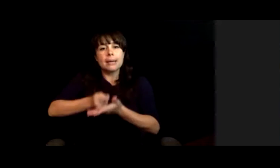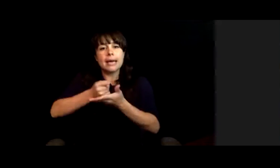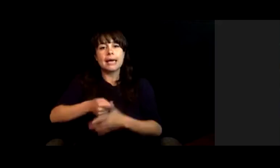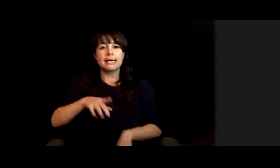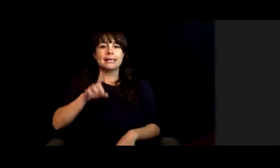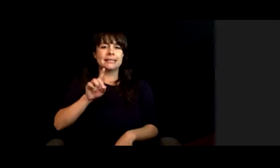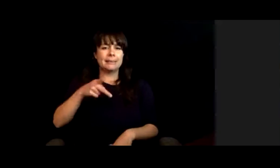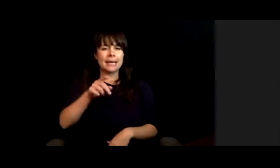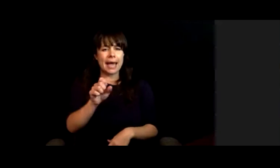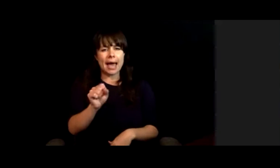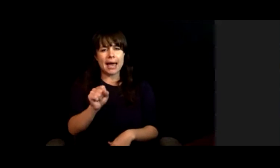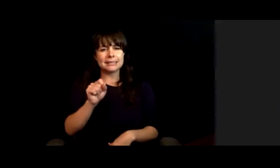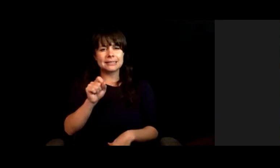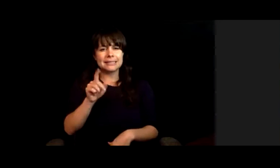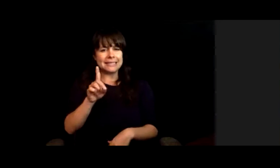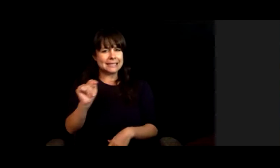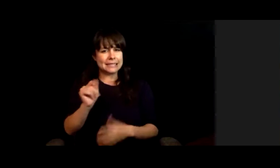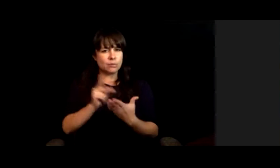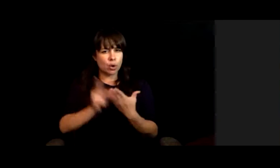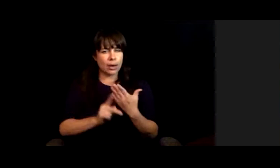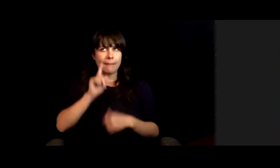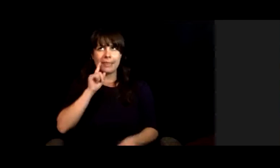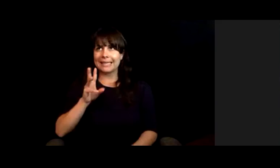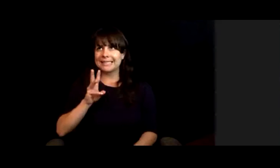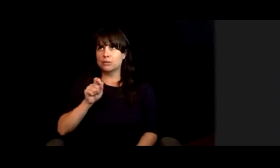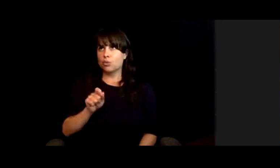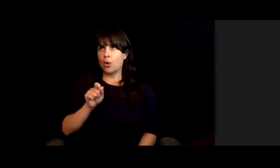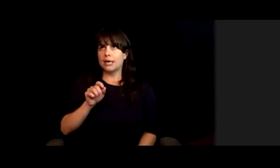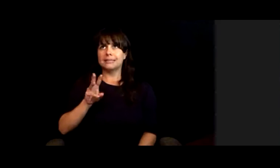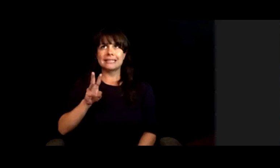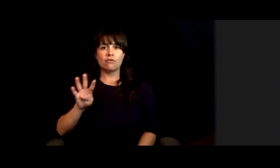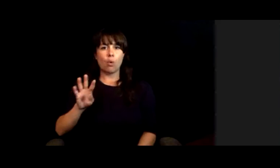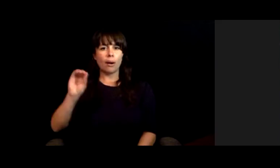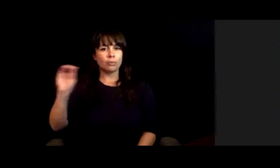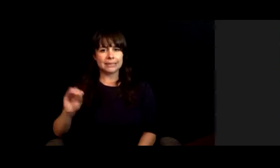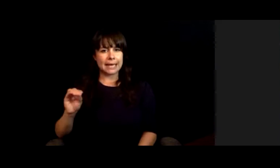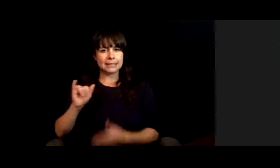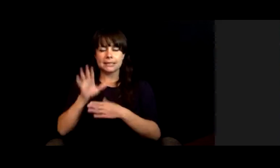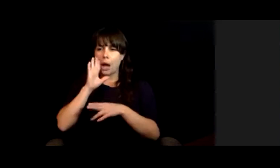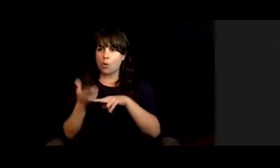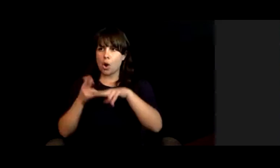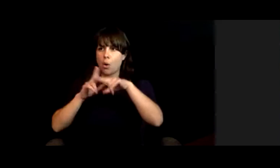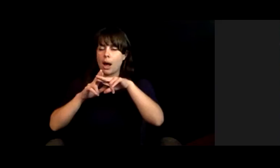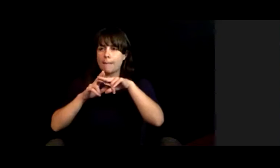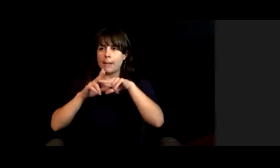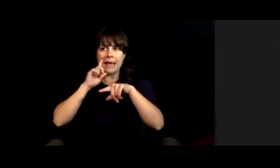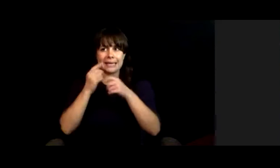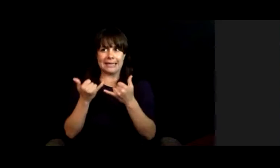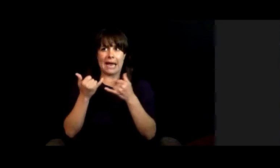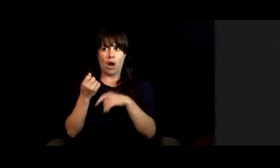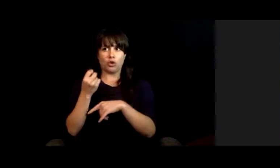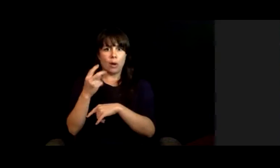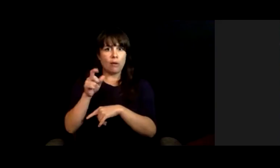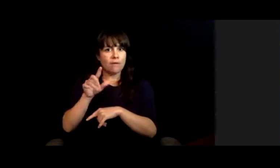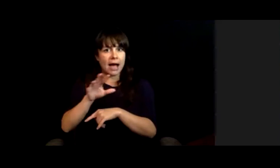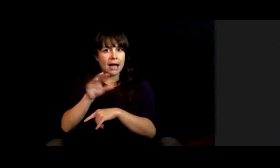I think it's 6.4%, and that goes up. I believe that either we've brought that up to 12.5%, or it